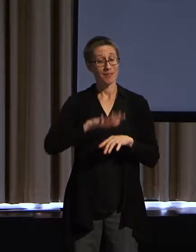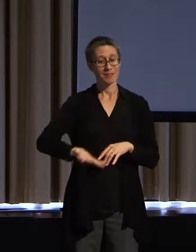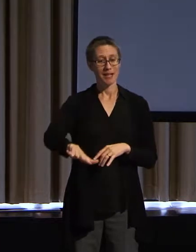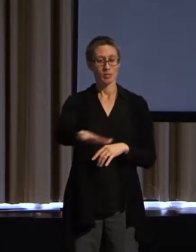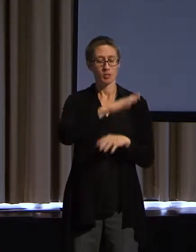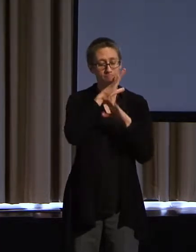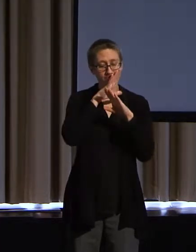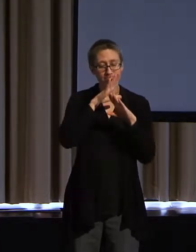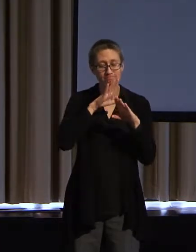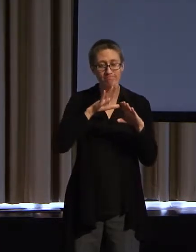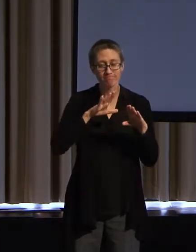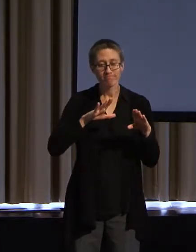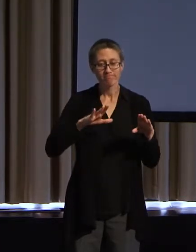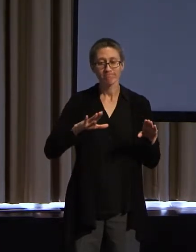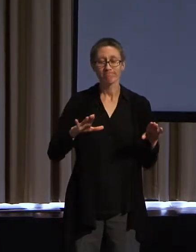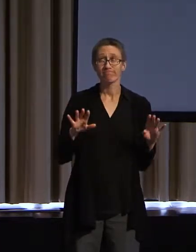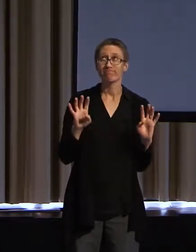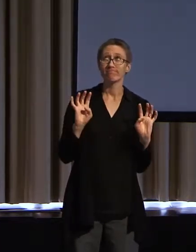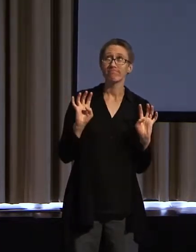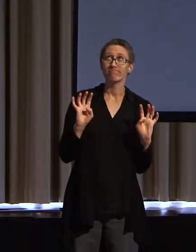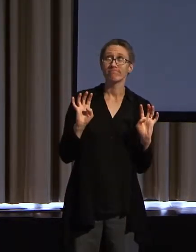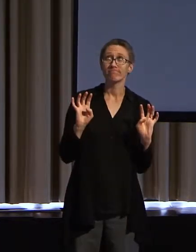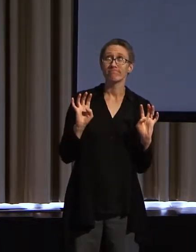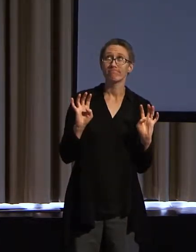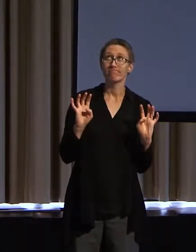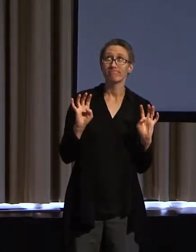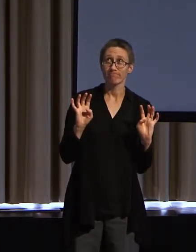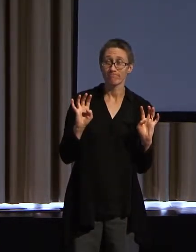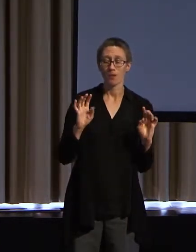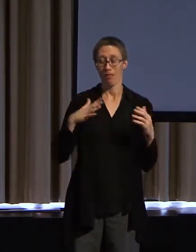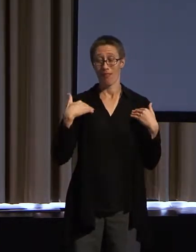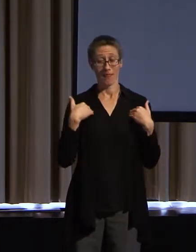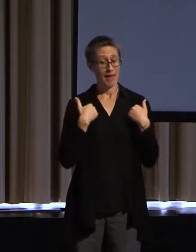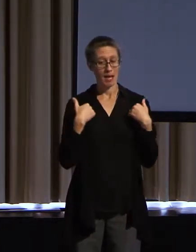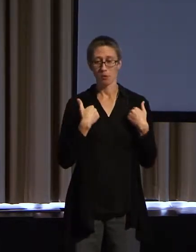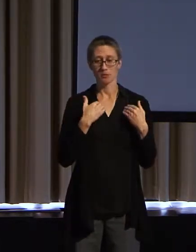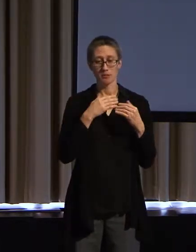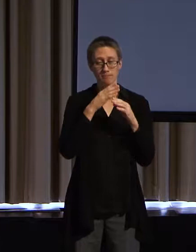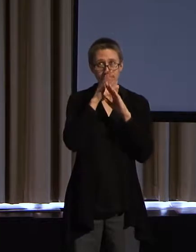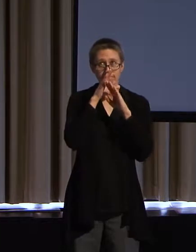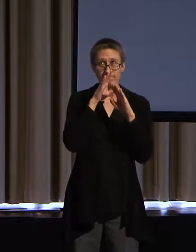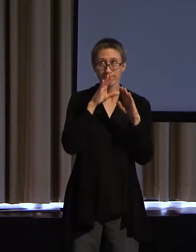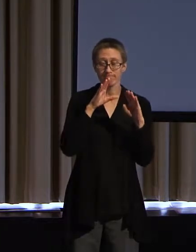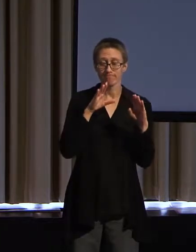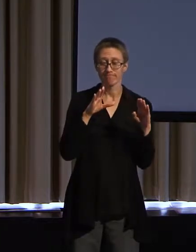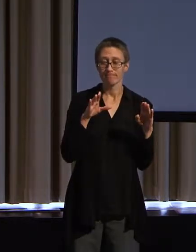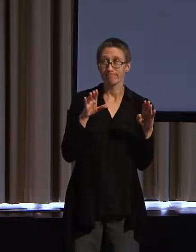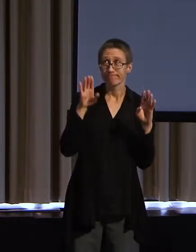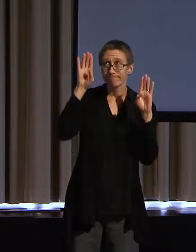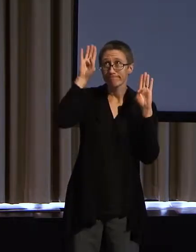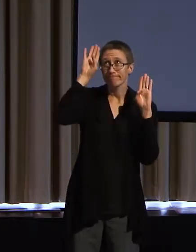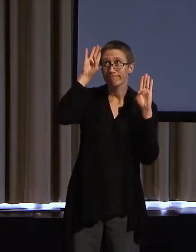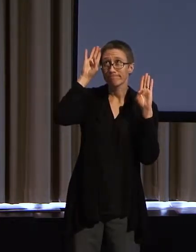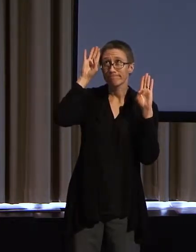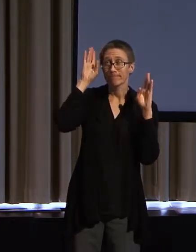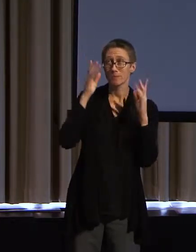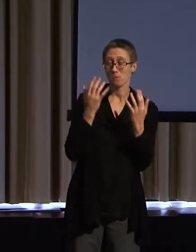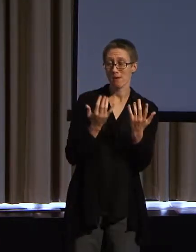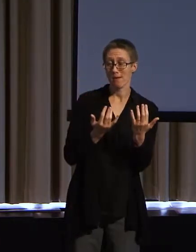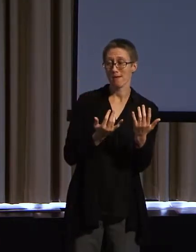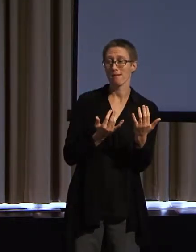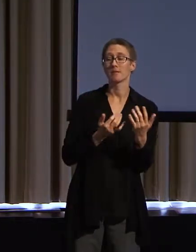wind settles into the cracks between the sand and rocks. The animals do not make a sound. The wind, animals, and I